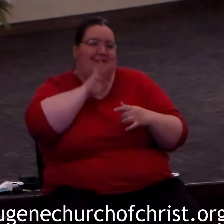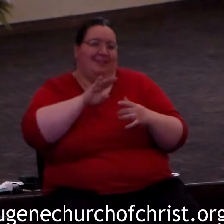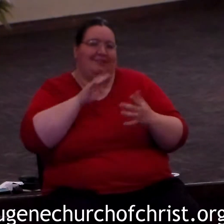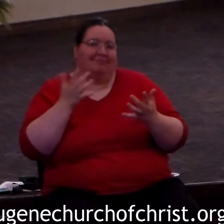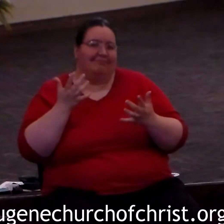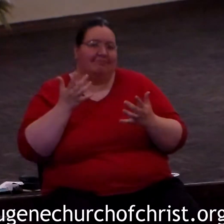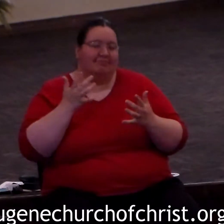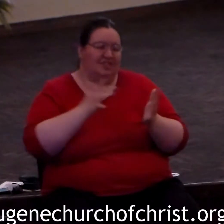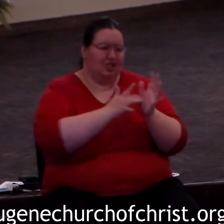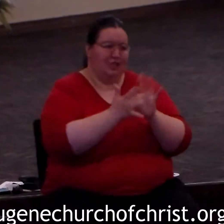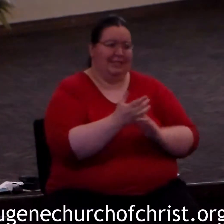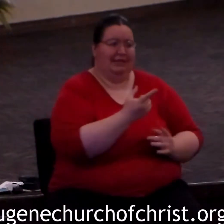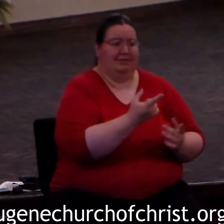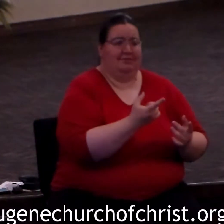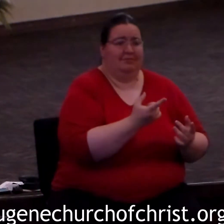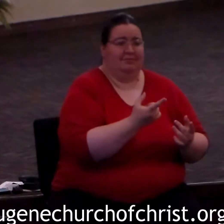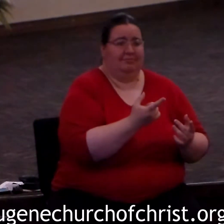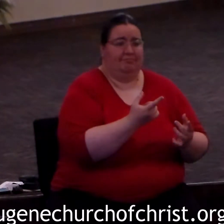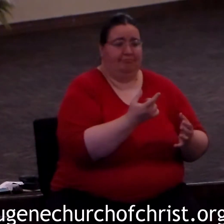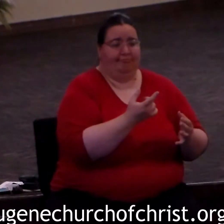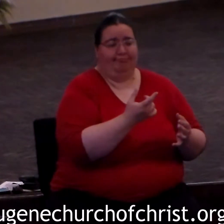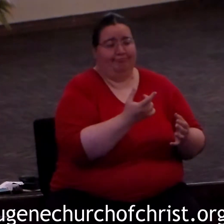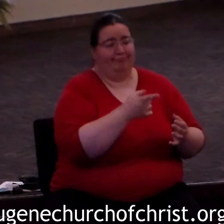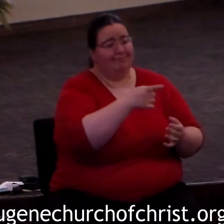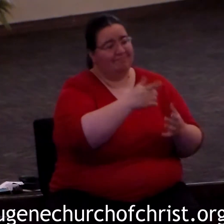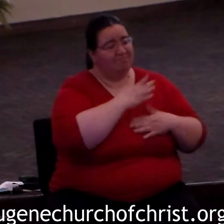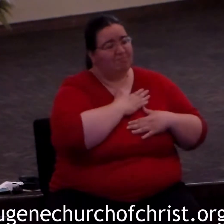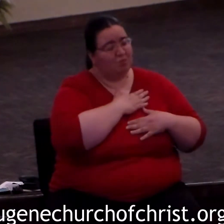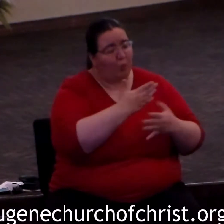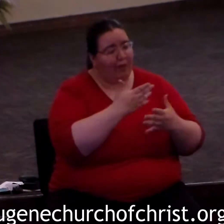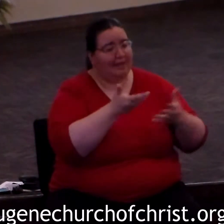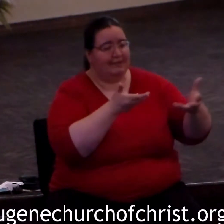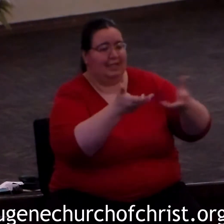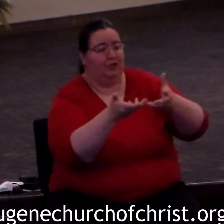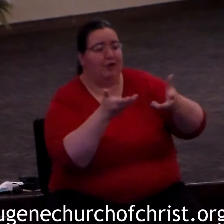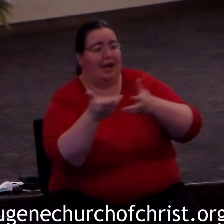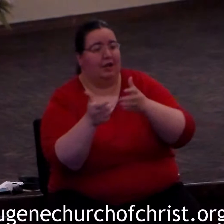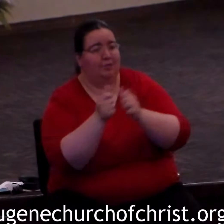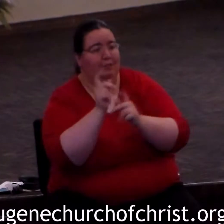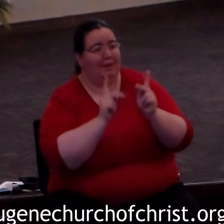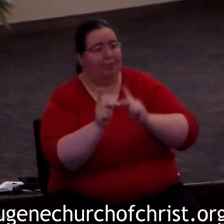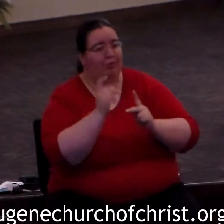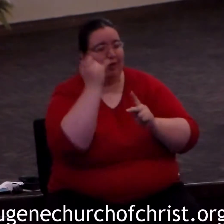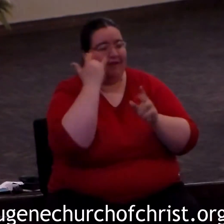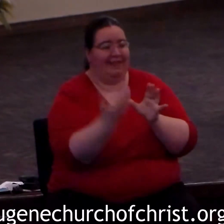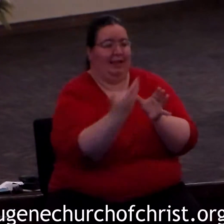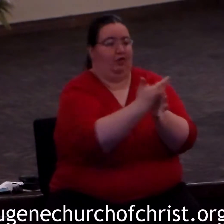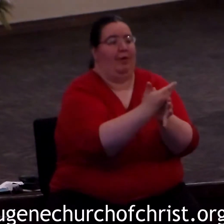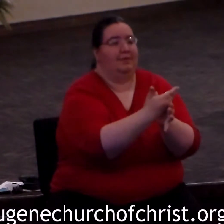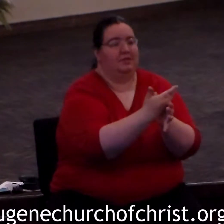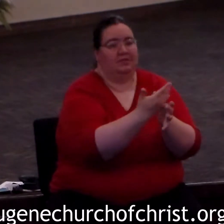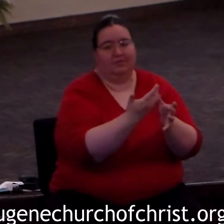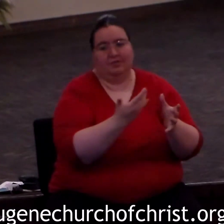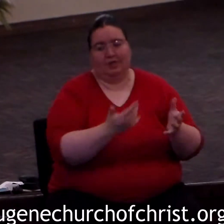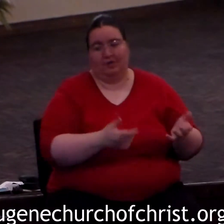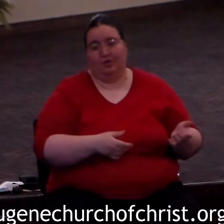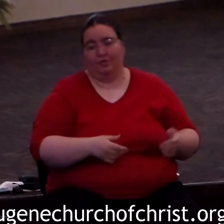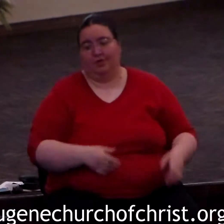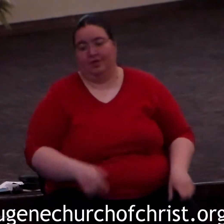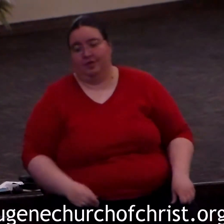instead, for Jesus, we see his willingness to interact with the people who interrupt. In fact, as soon as she heard about him, a woman